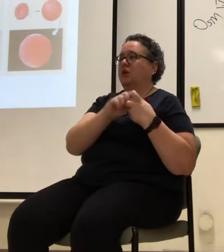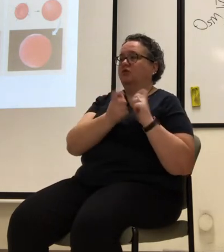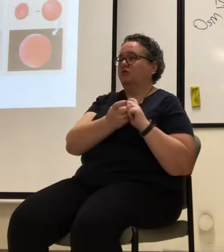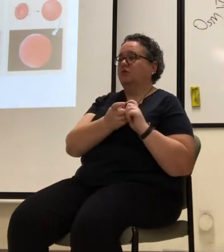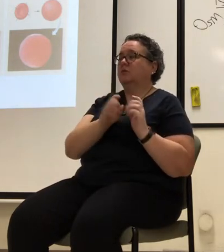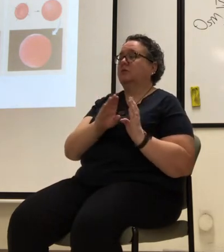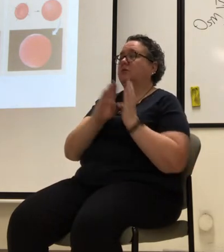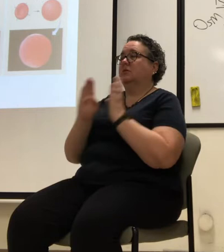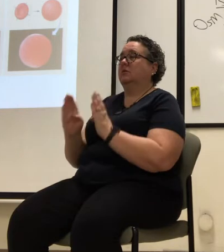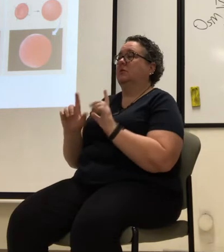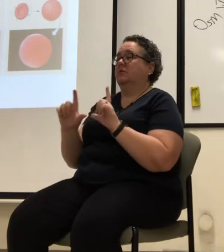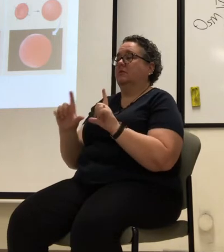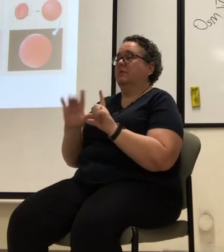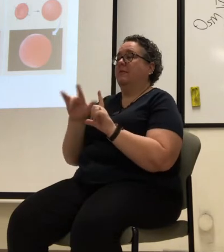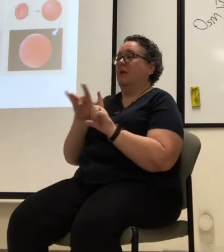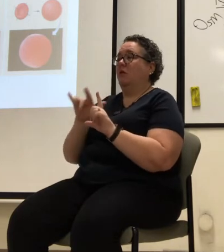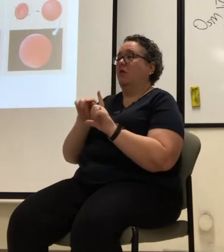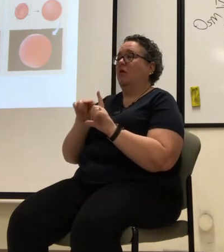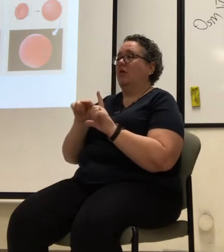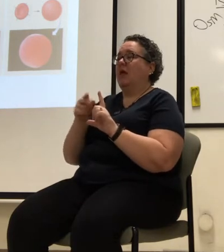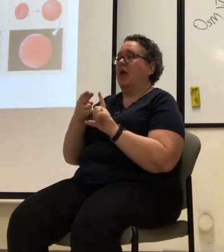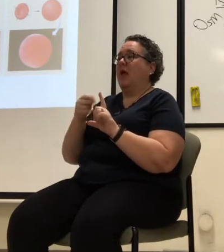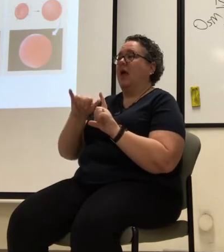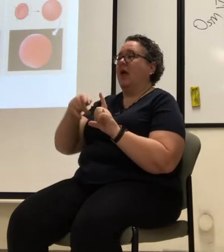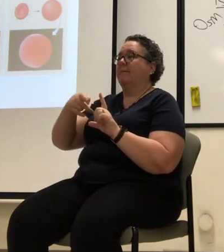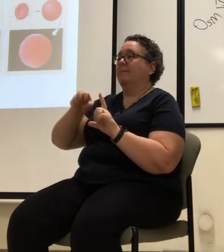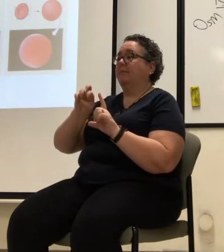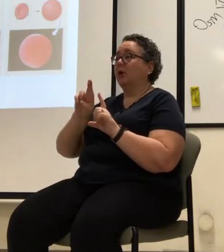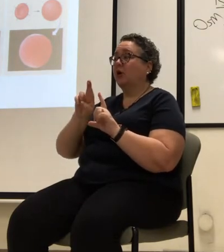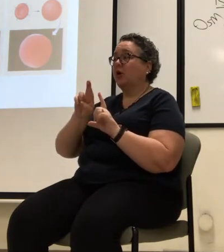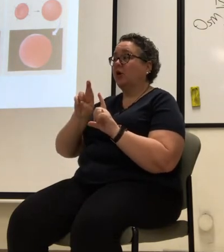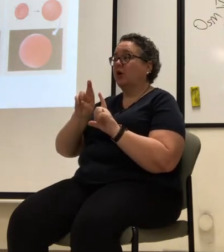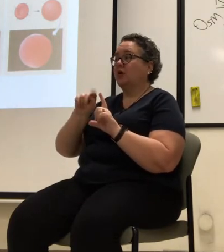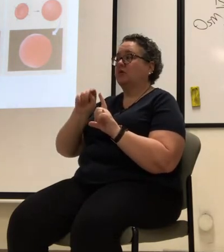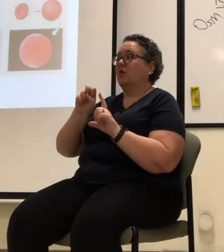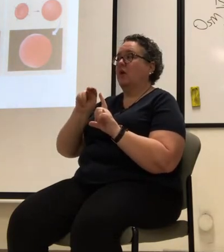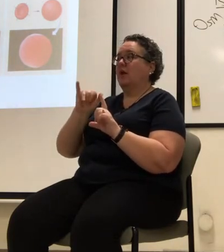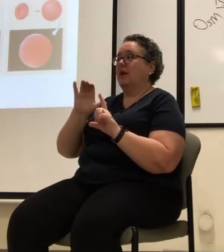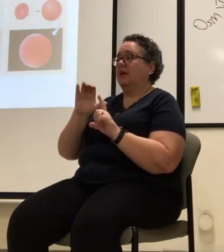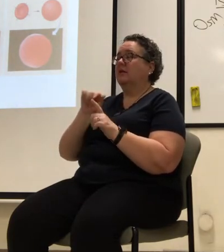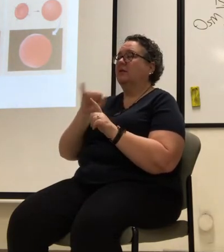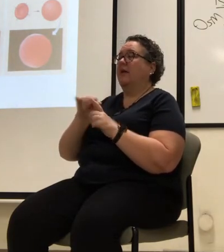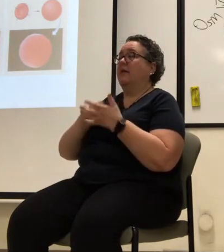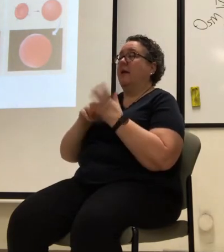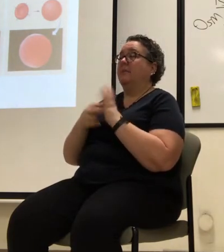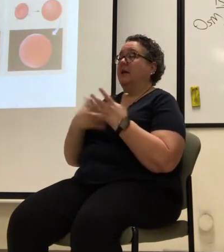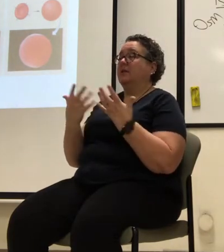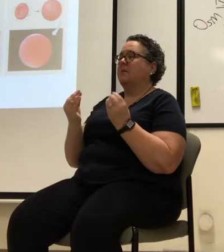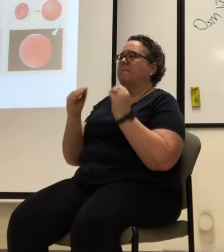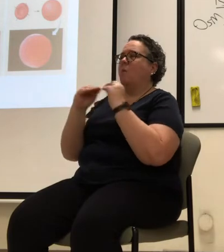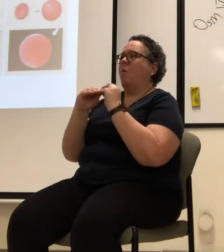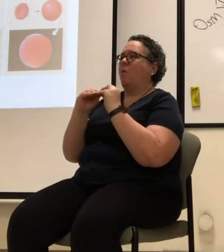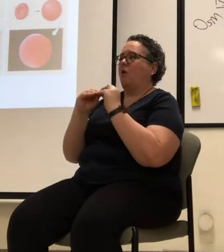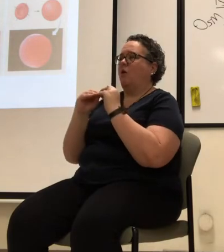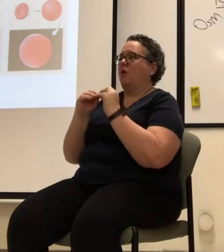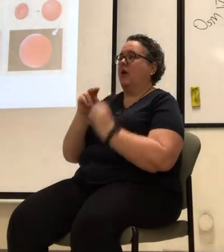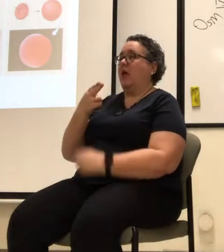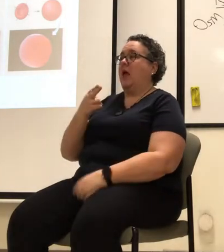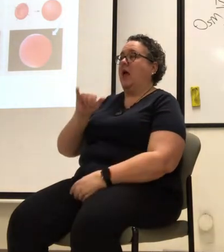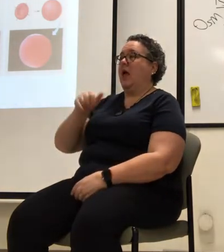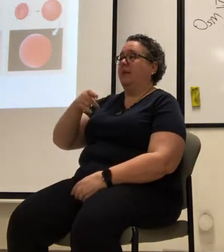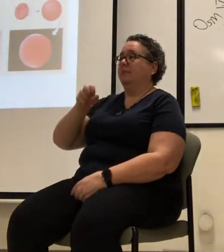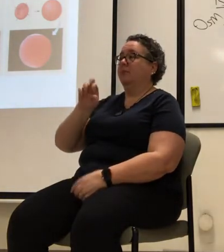So there, the beaker water, hyper means more, hyper,